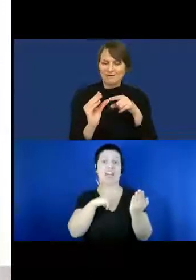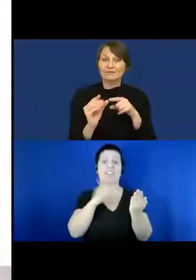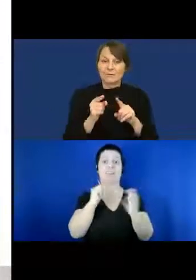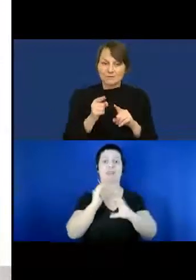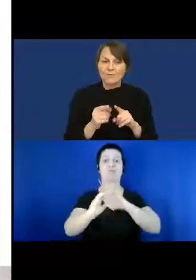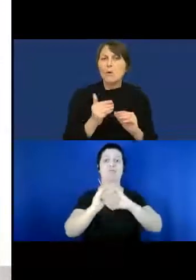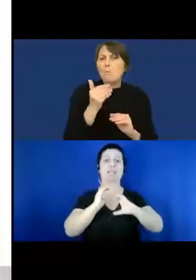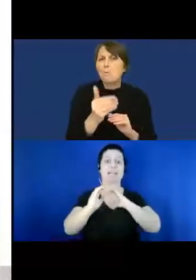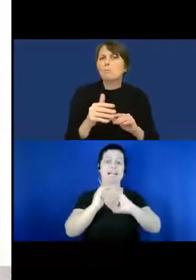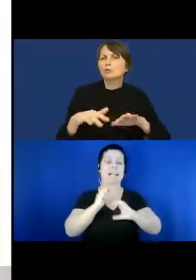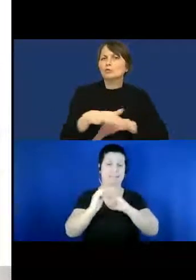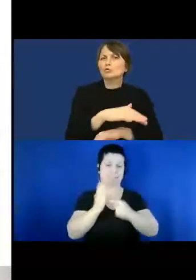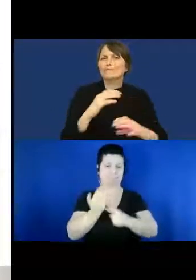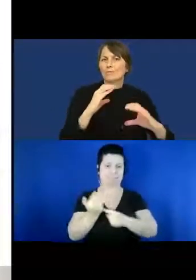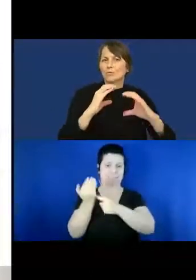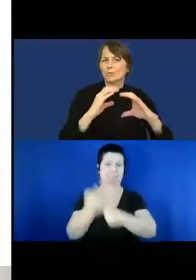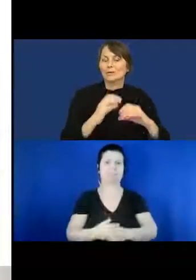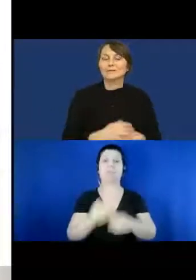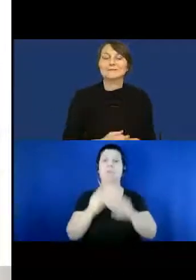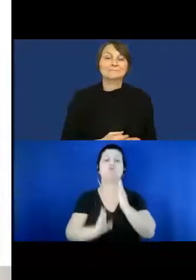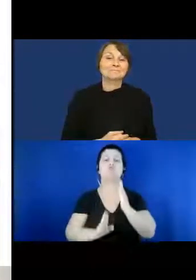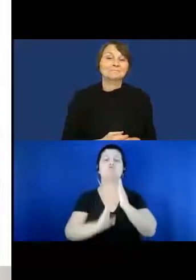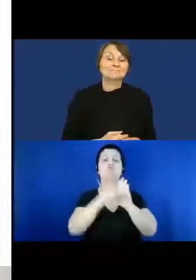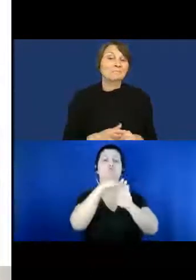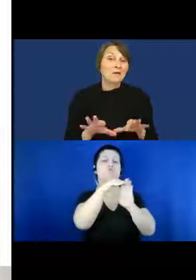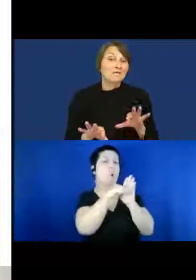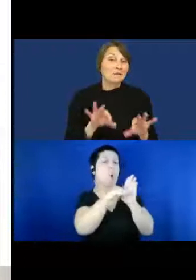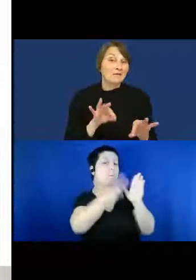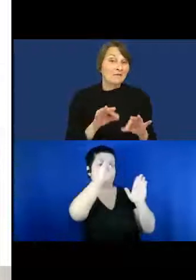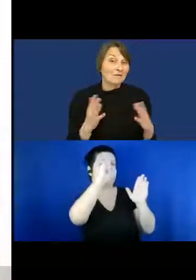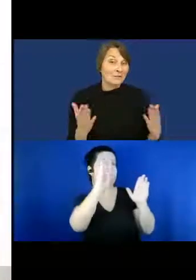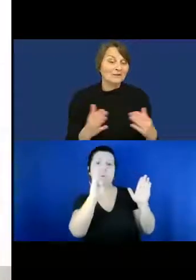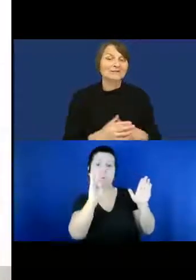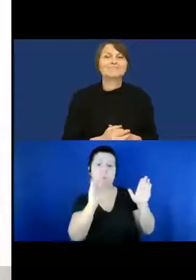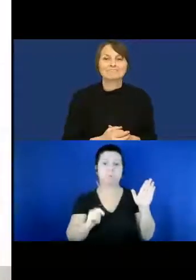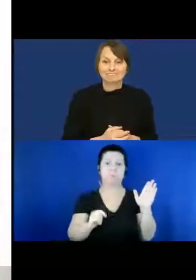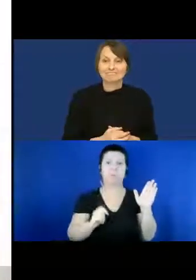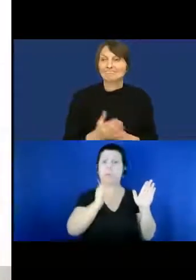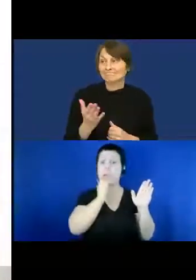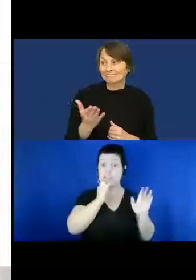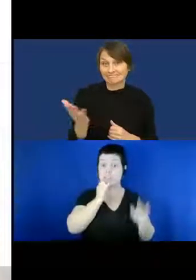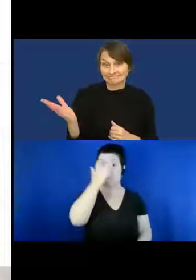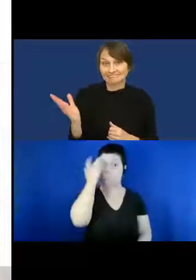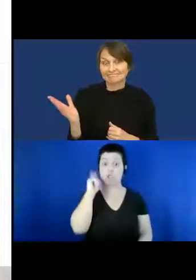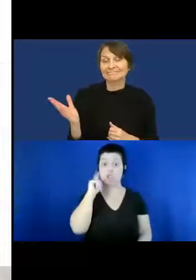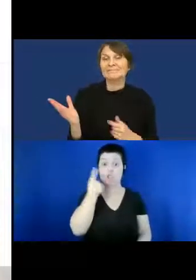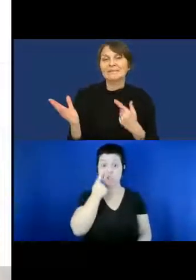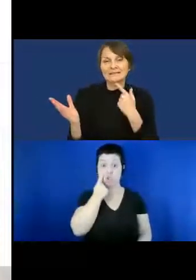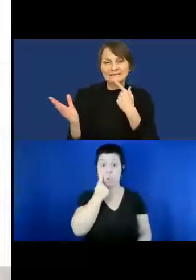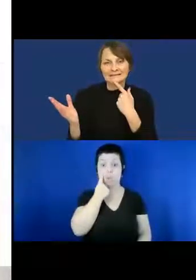of our key findings include, for example, people with deafblindness would be